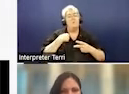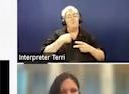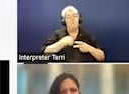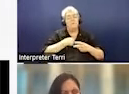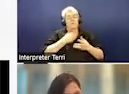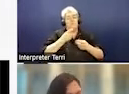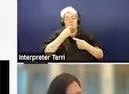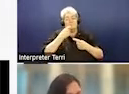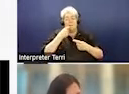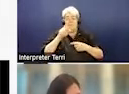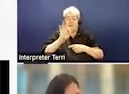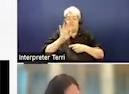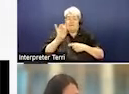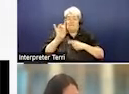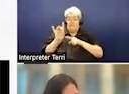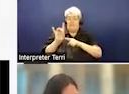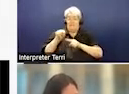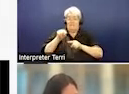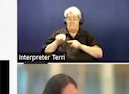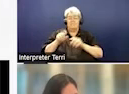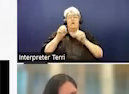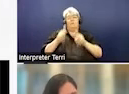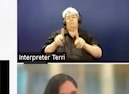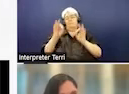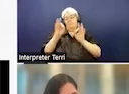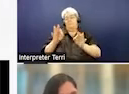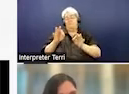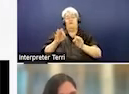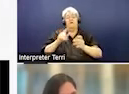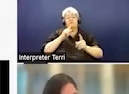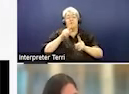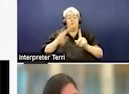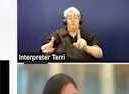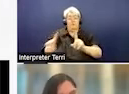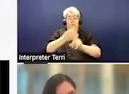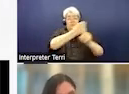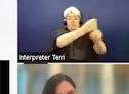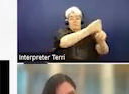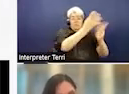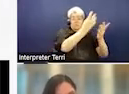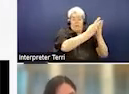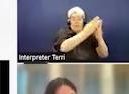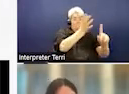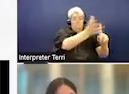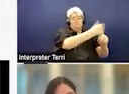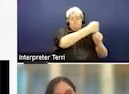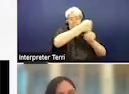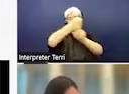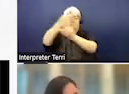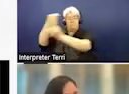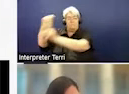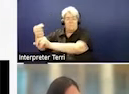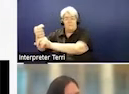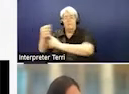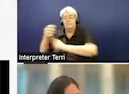at 988 as a great opportunity to be able to divert from the criminal justice system right up front. Right. Train our 911 call takers